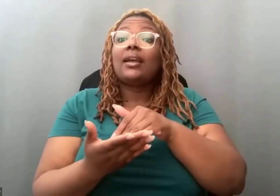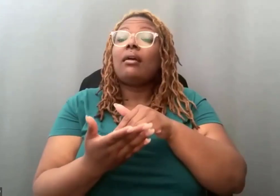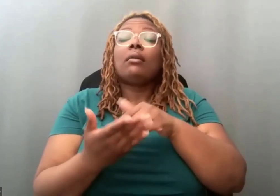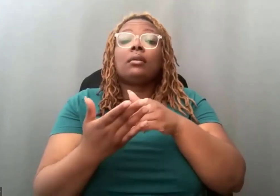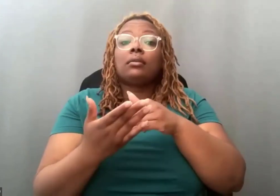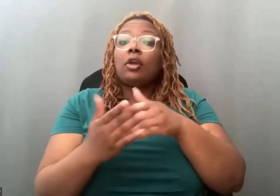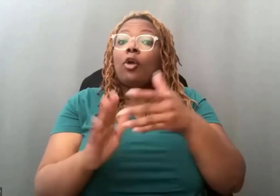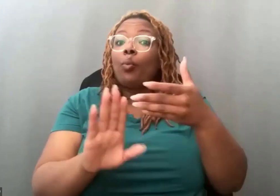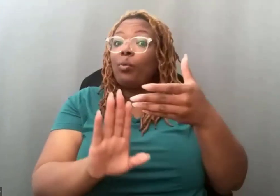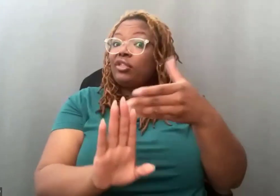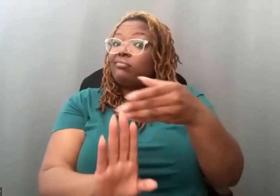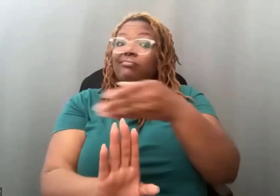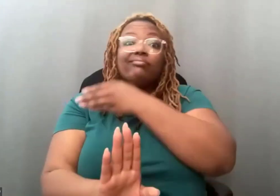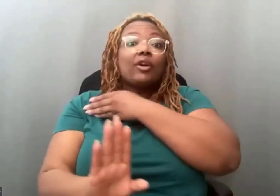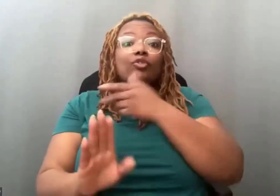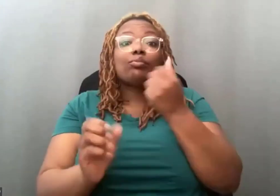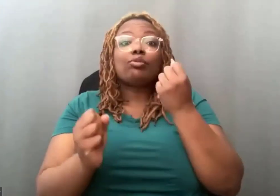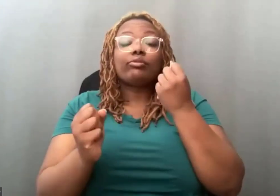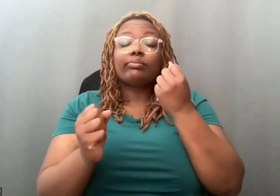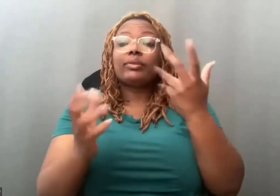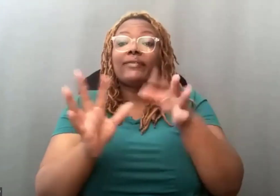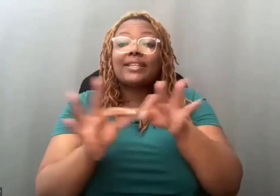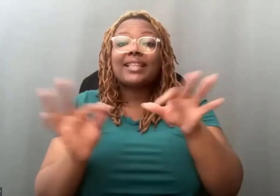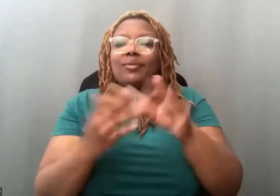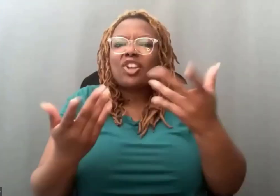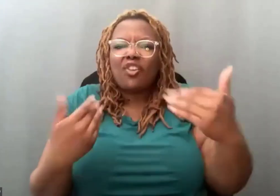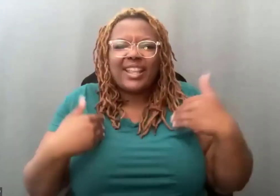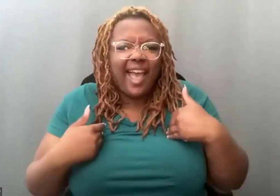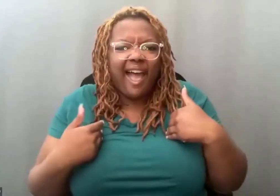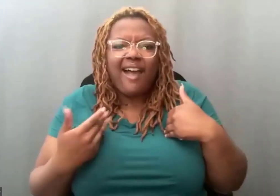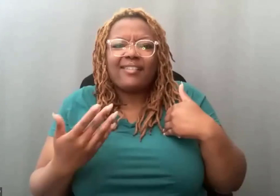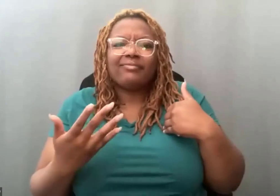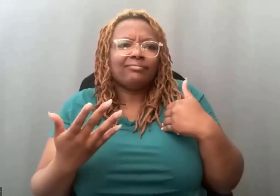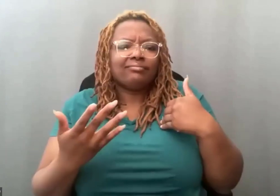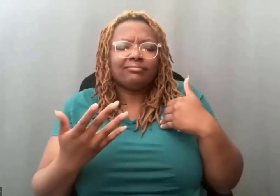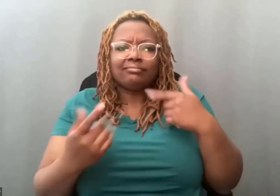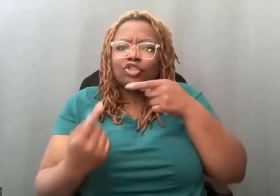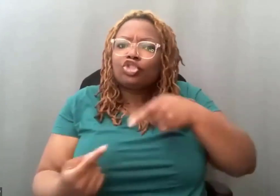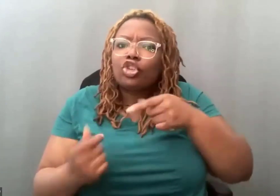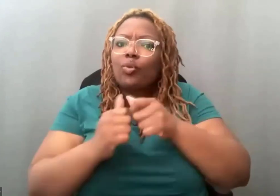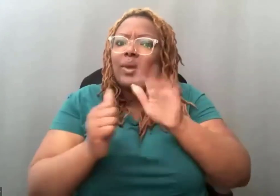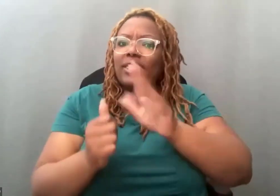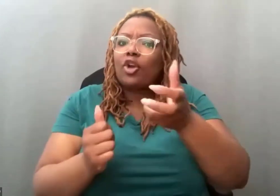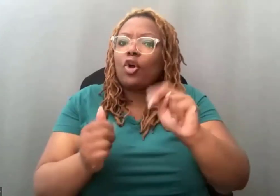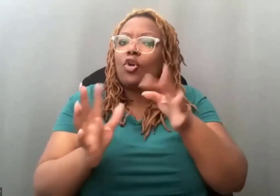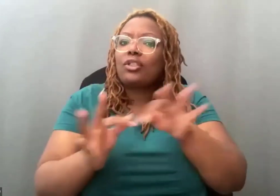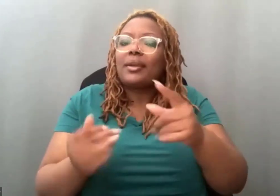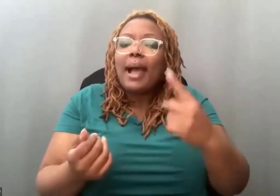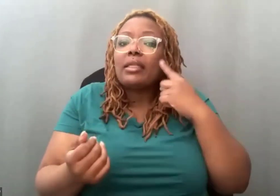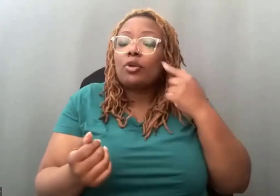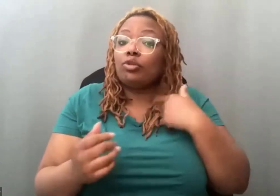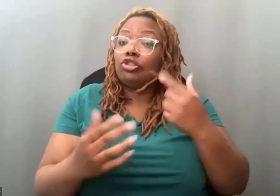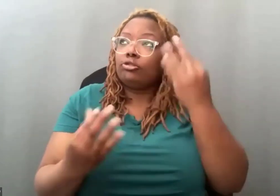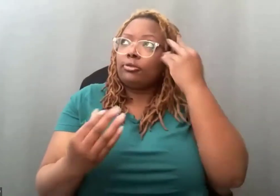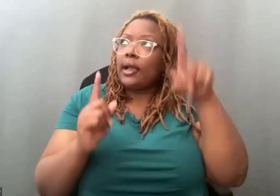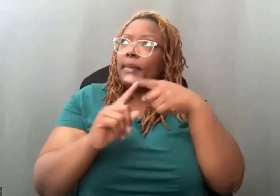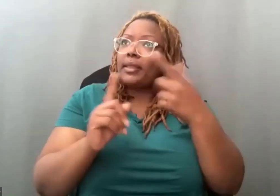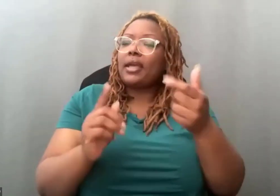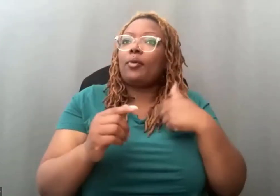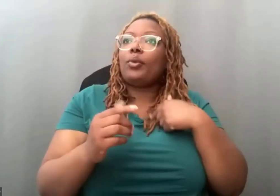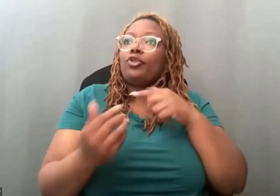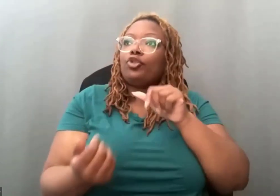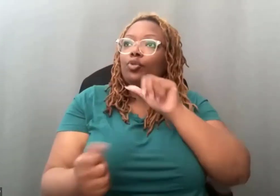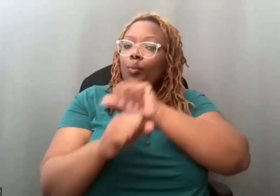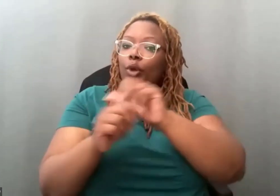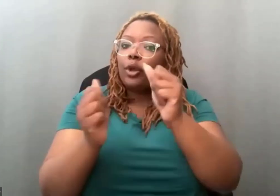multiple previous languages, right? They have a facility already with language, and that's something that should be taken into account when you're working